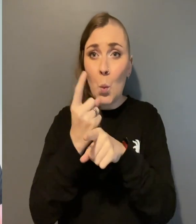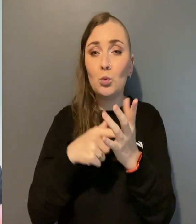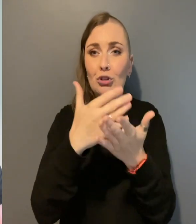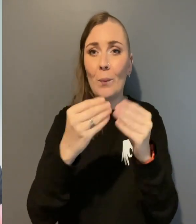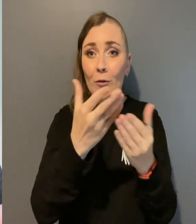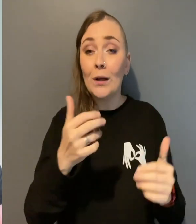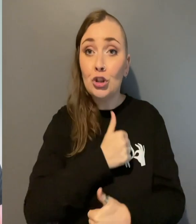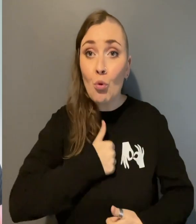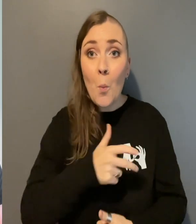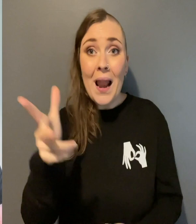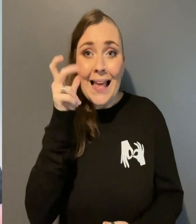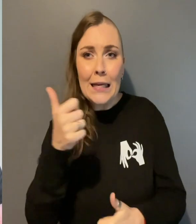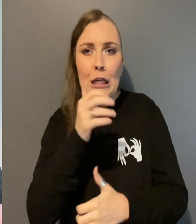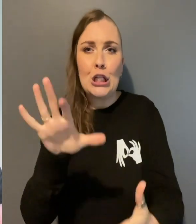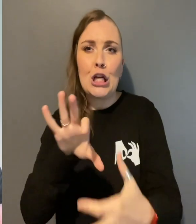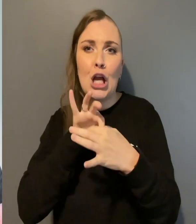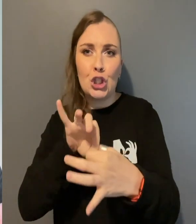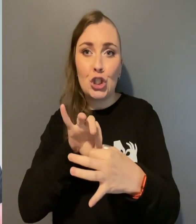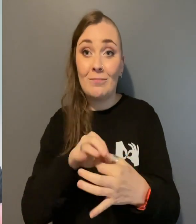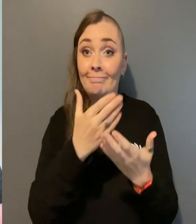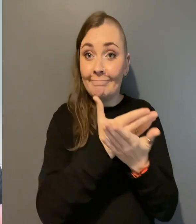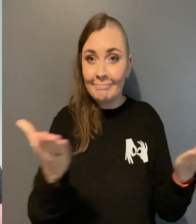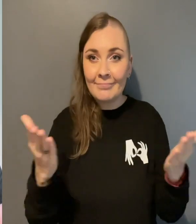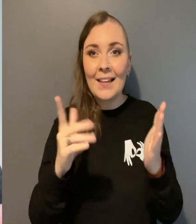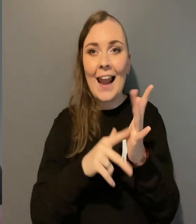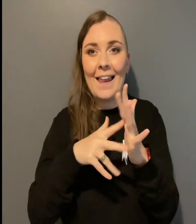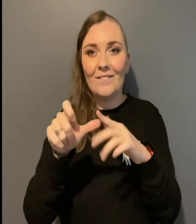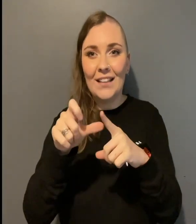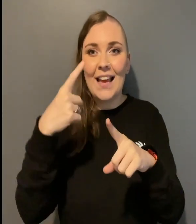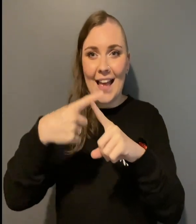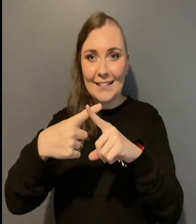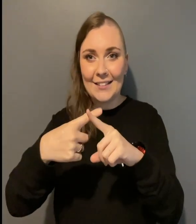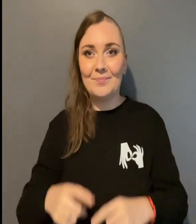listen and engage here is lived X